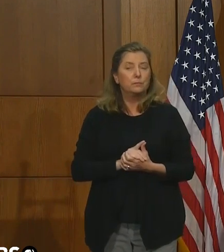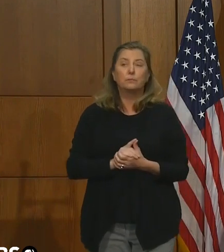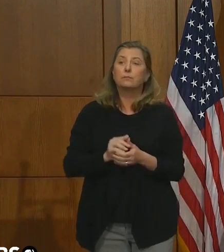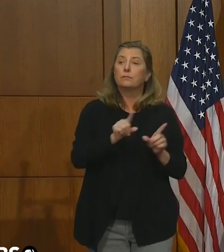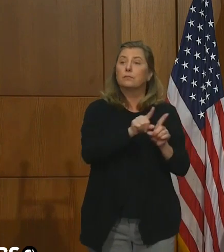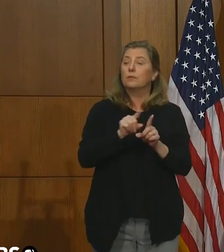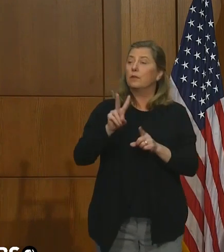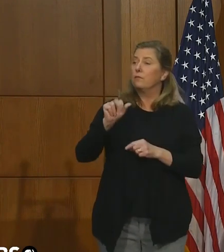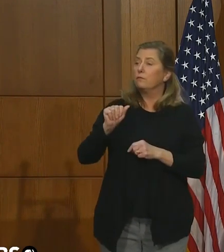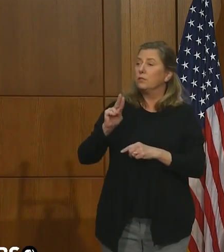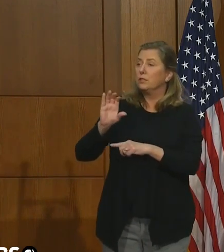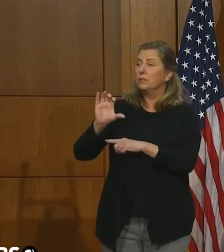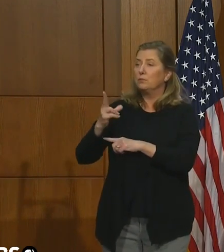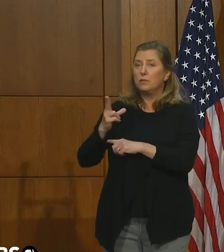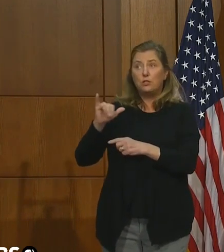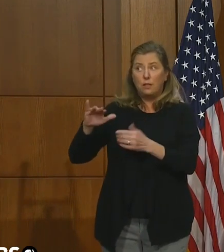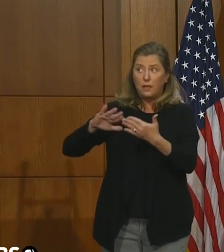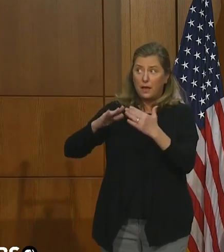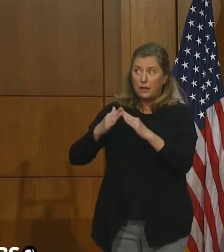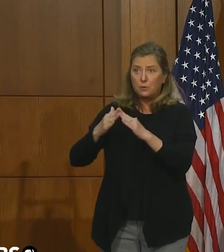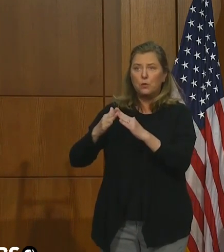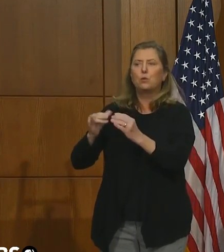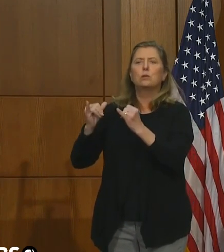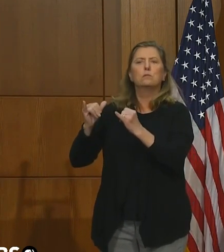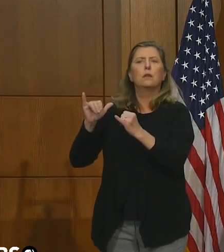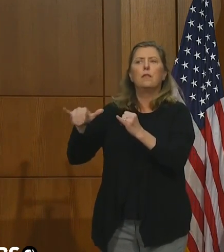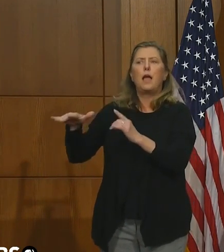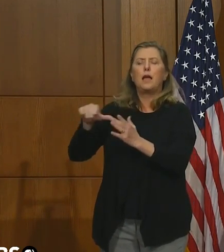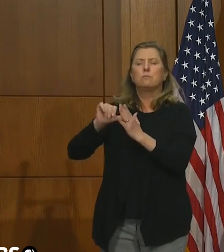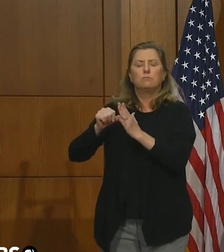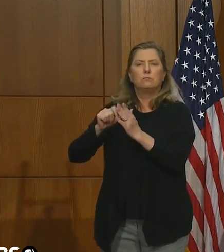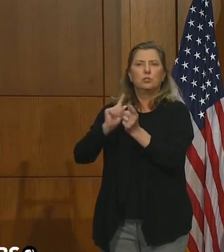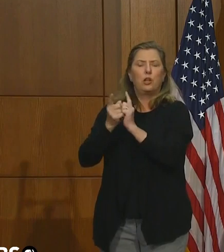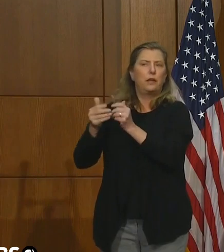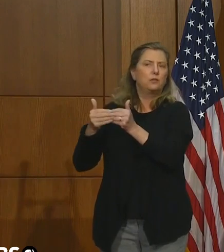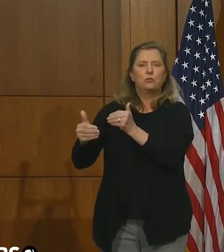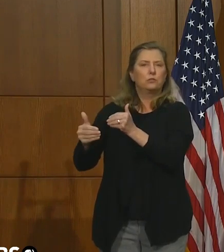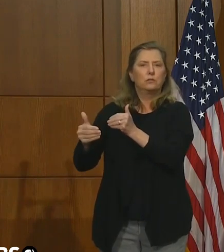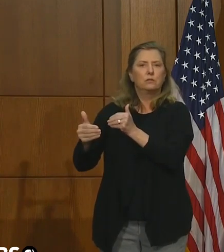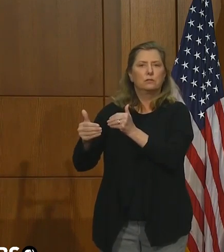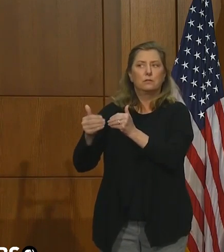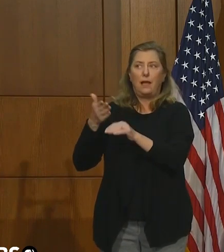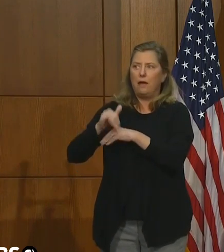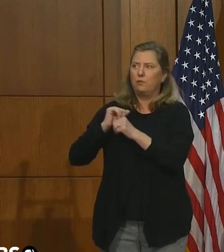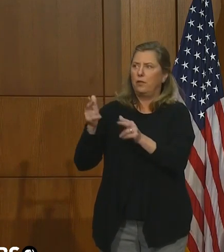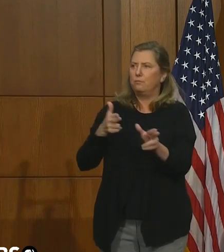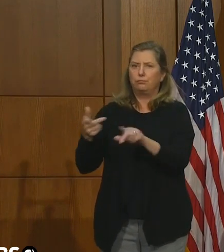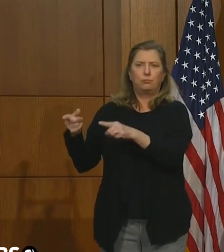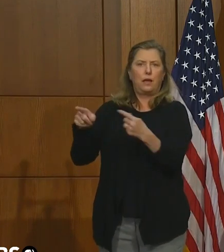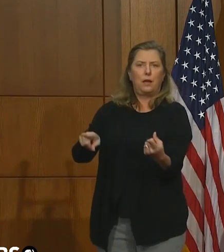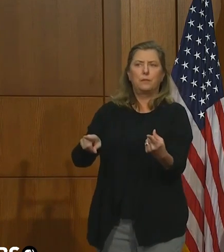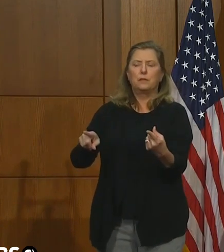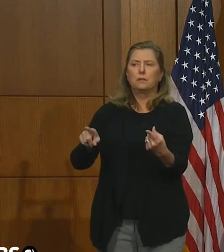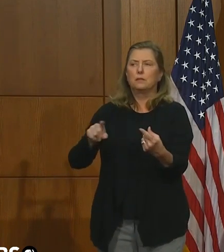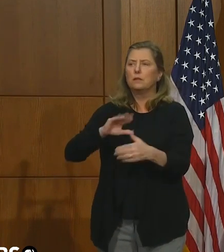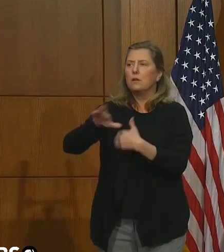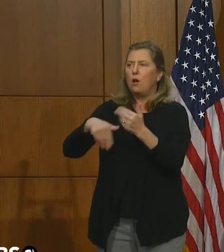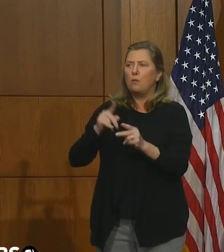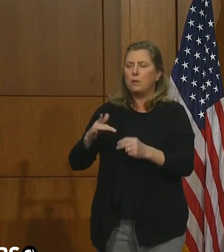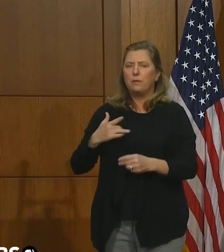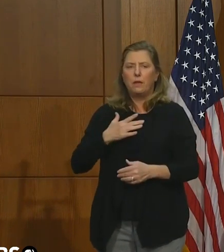Virginia Beach community, which was forever changed by this tragic event. Everyone felt this